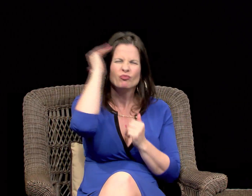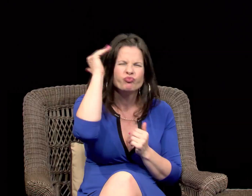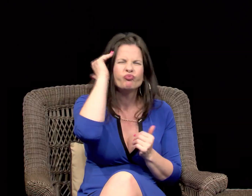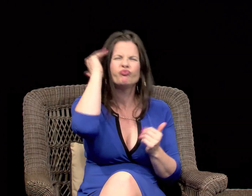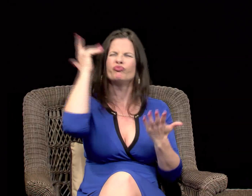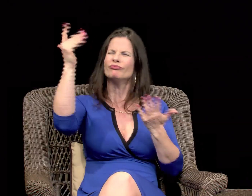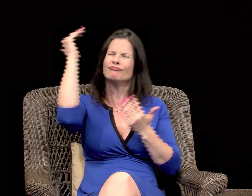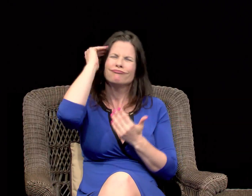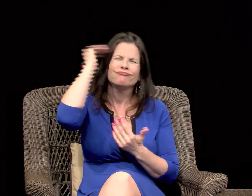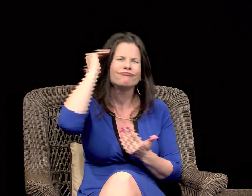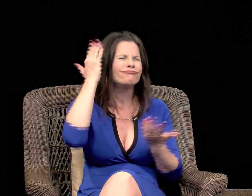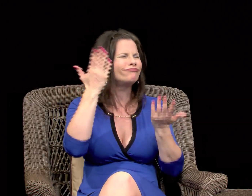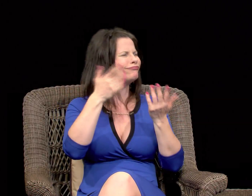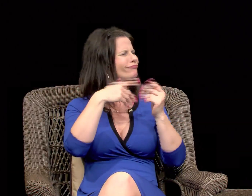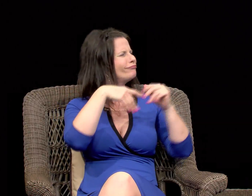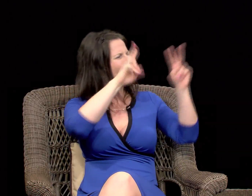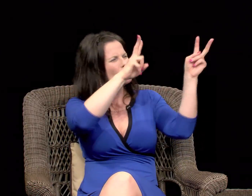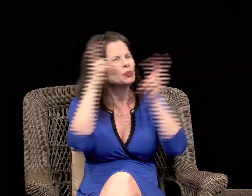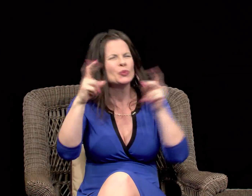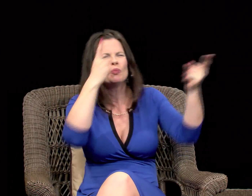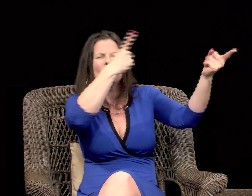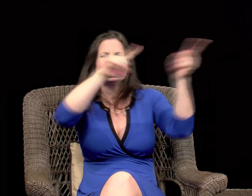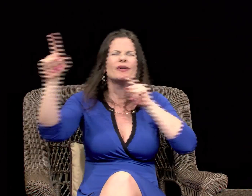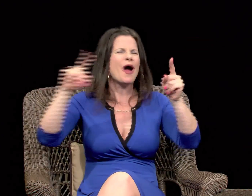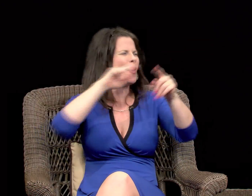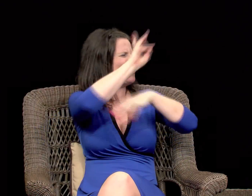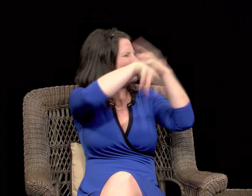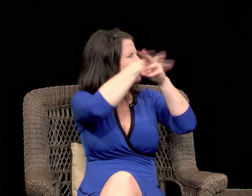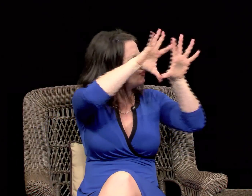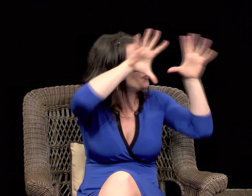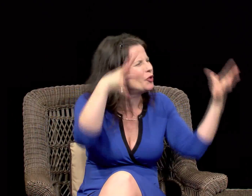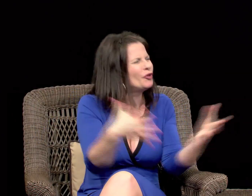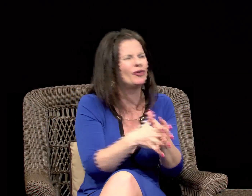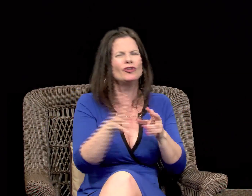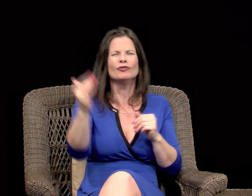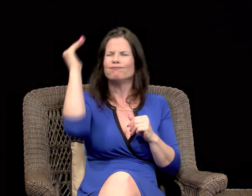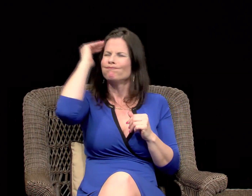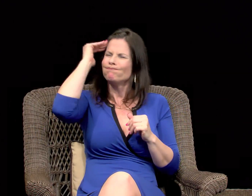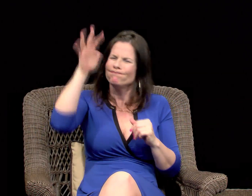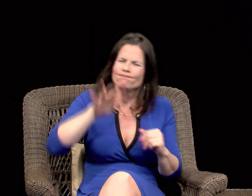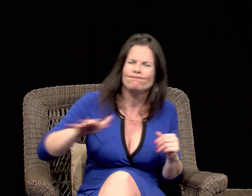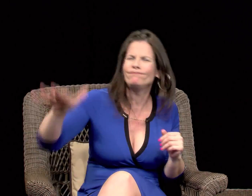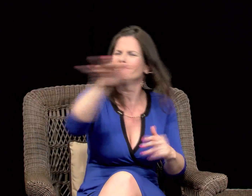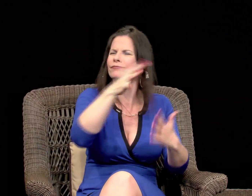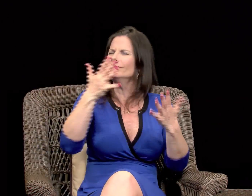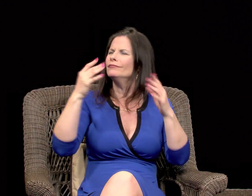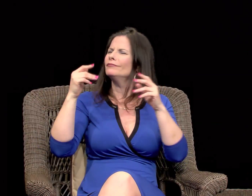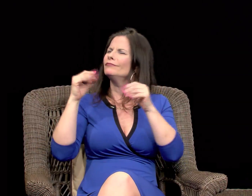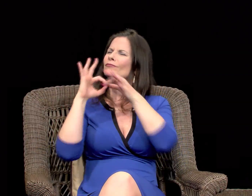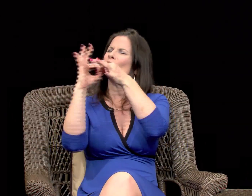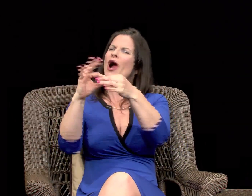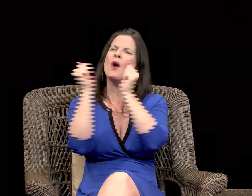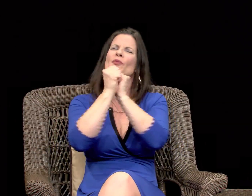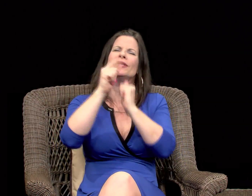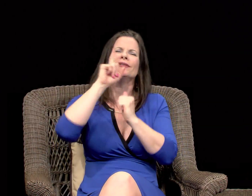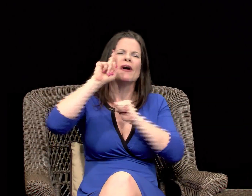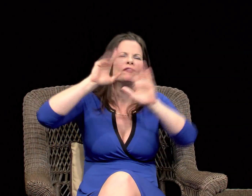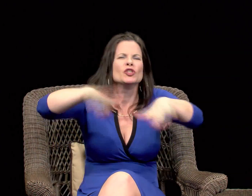She is so smart. She's so knowledgeable about all the issues that are happening out in the community